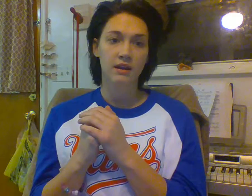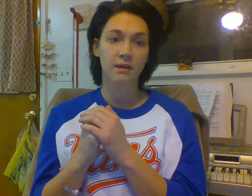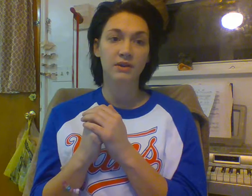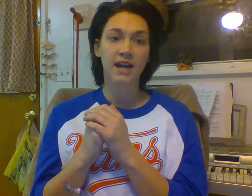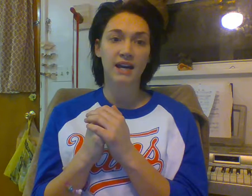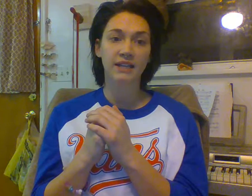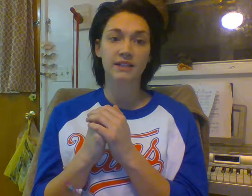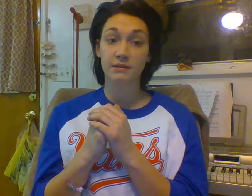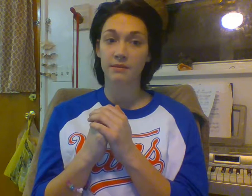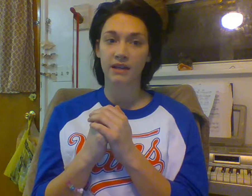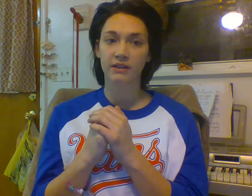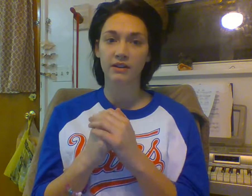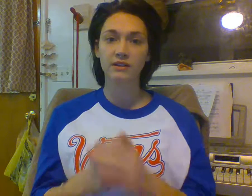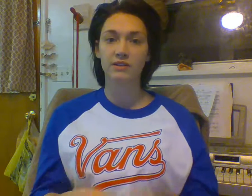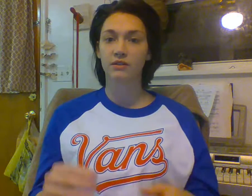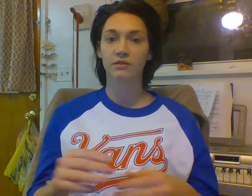Number 9 is remainder. So